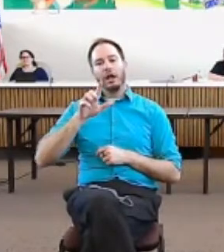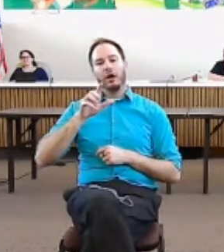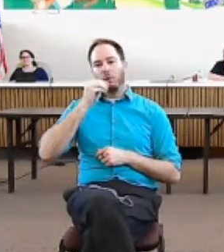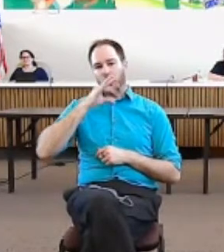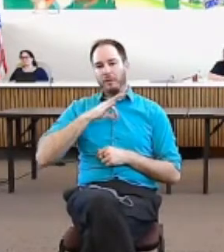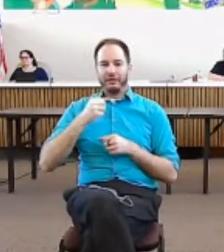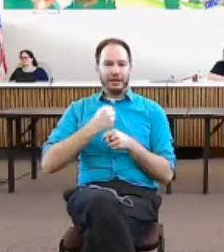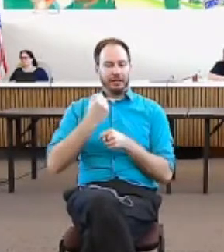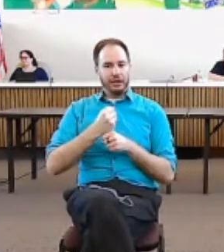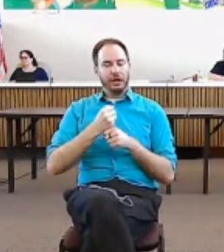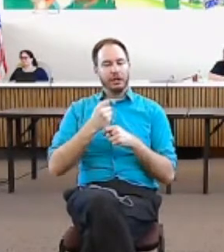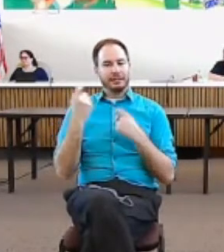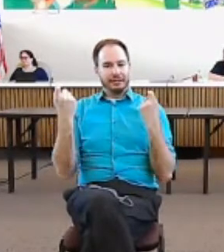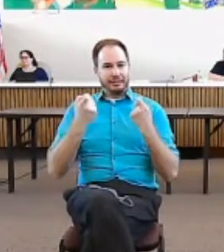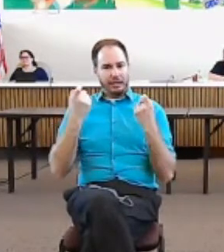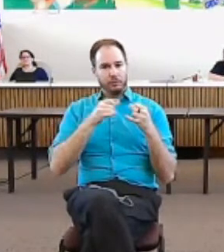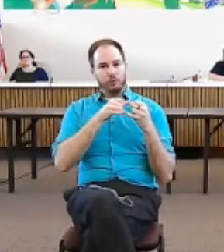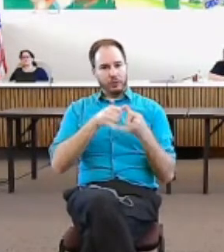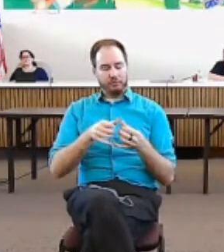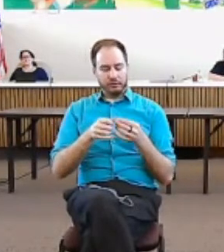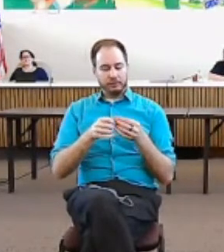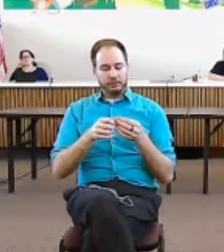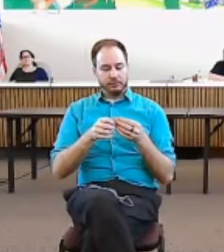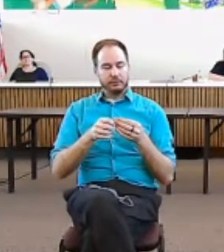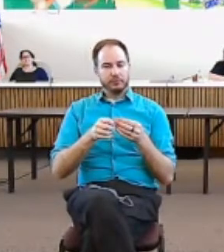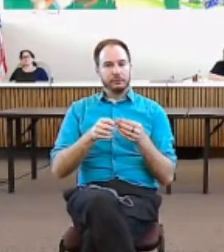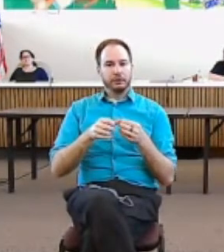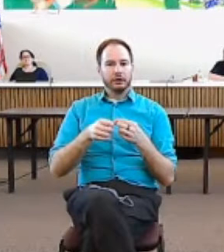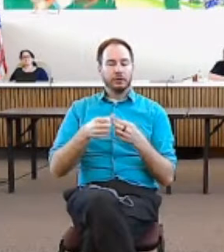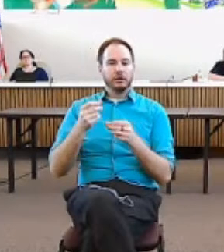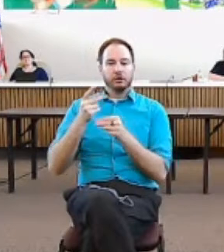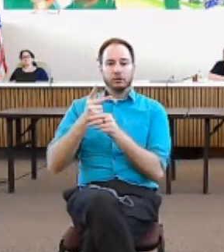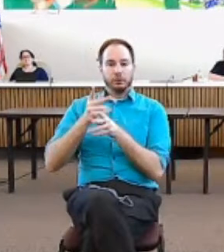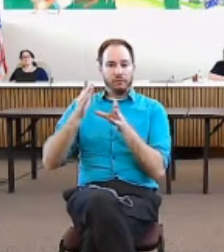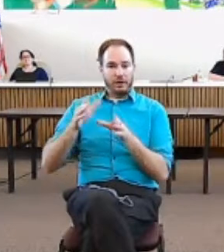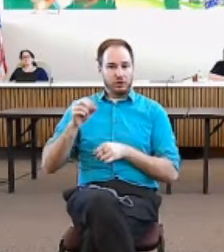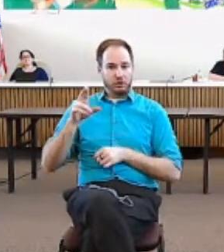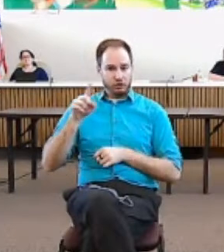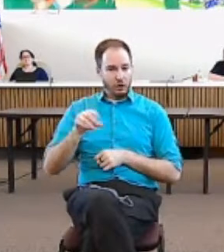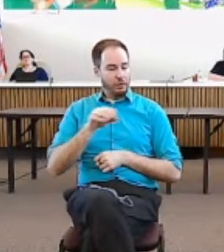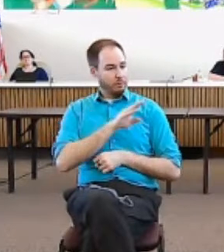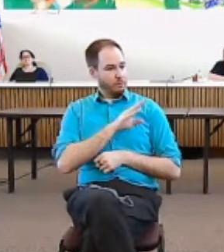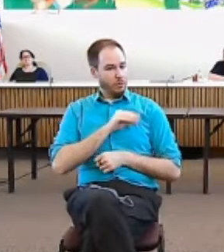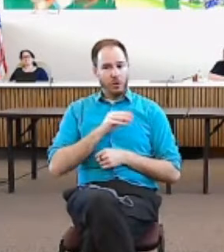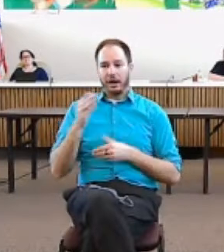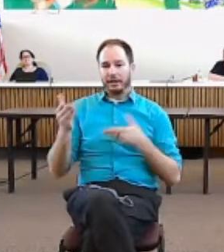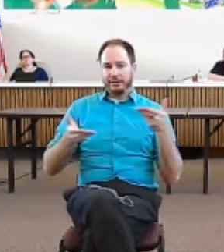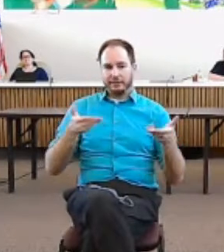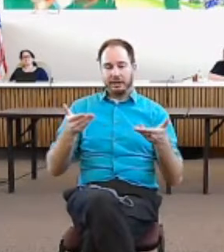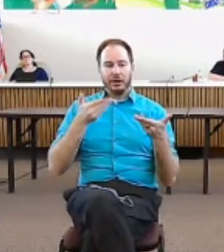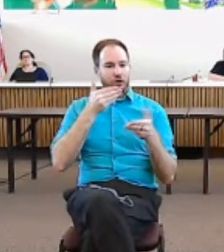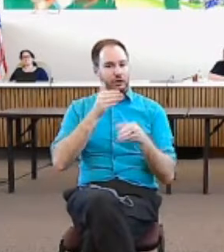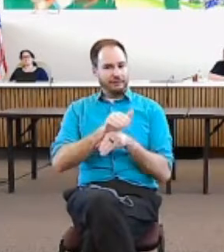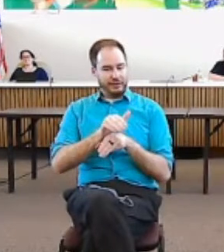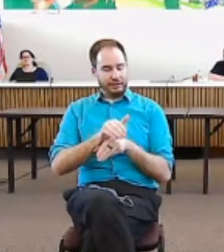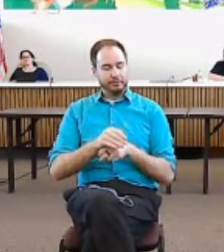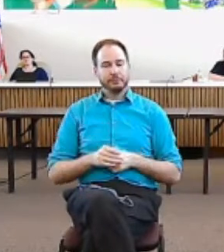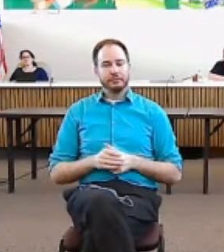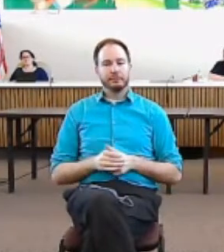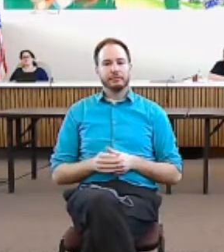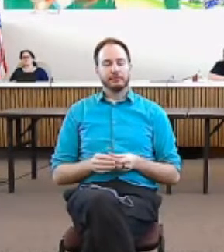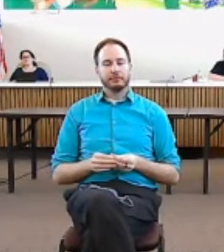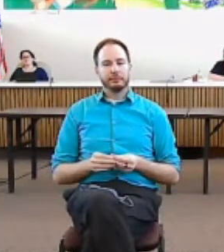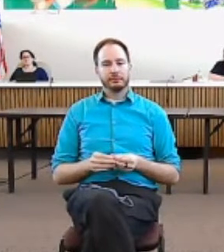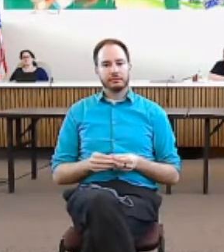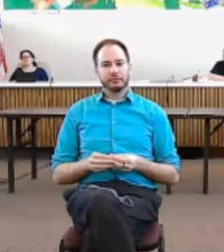celebration. To Supervisor Schultz, Henrietta Town Board, and guests, good evening again. We